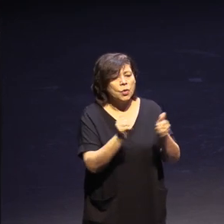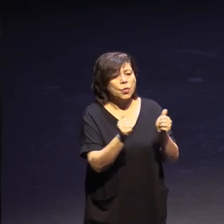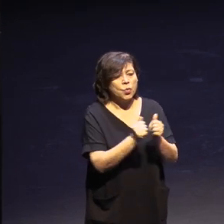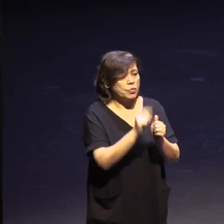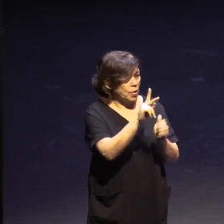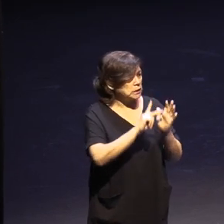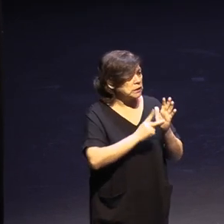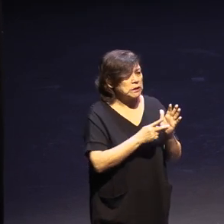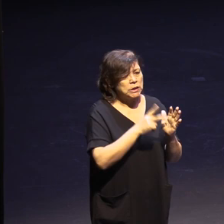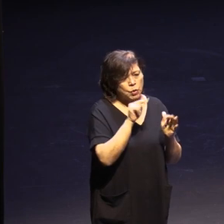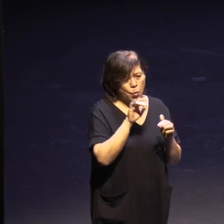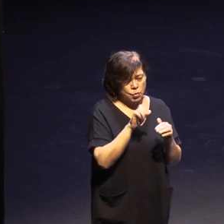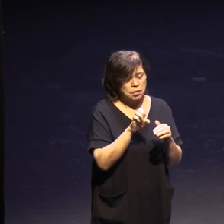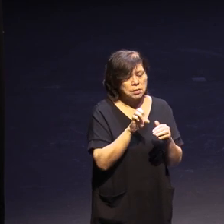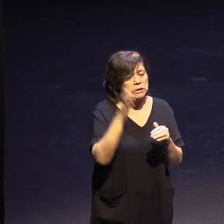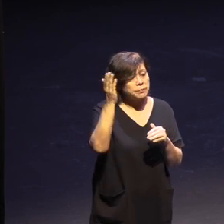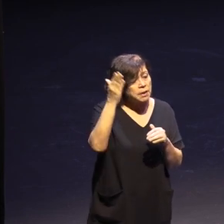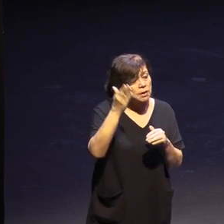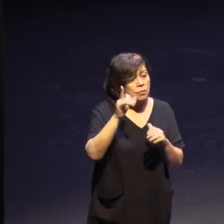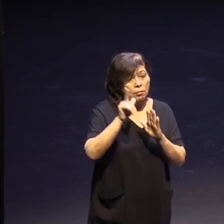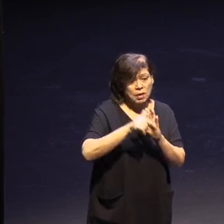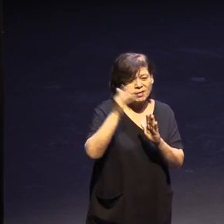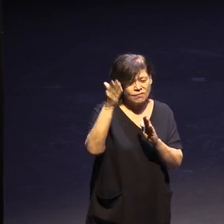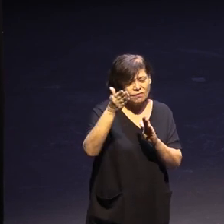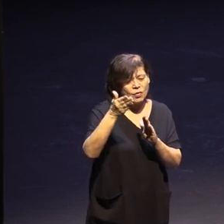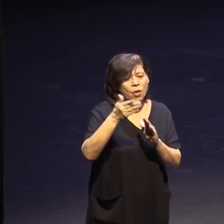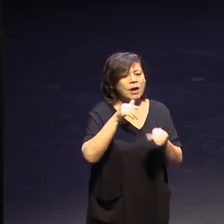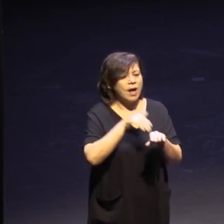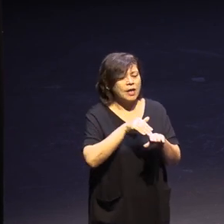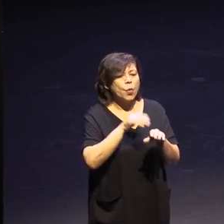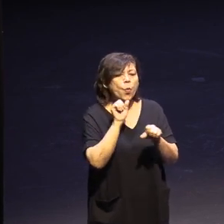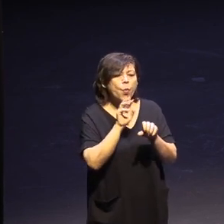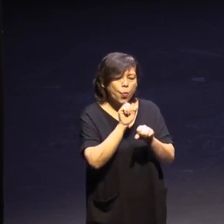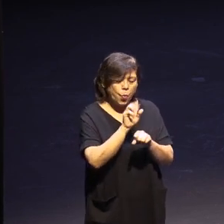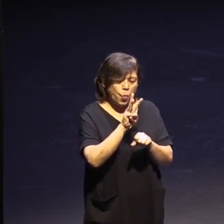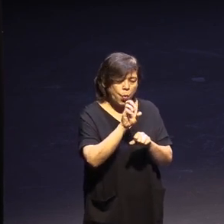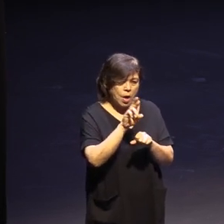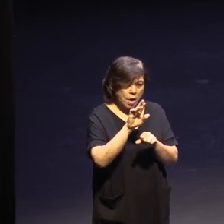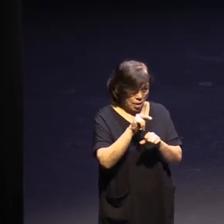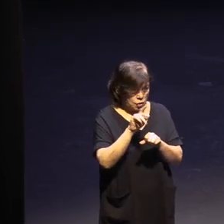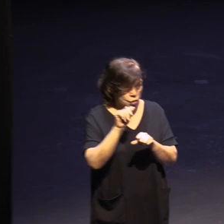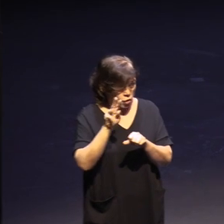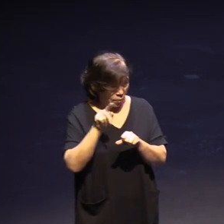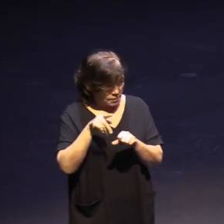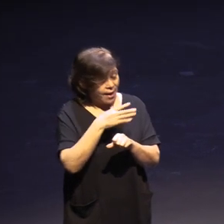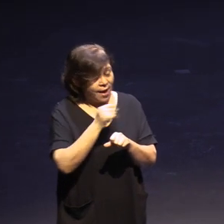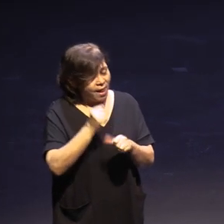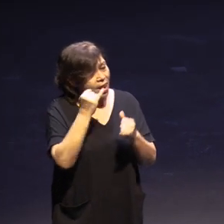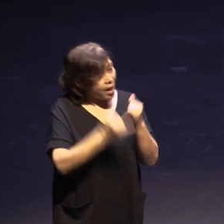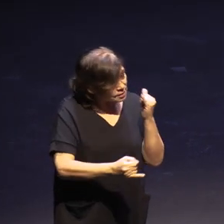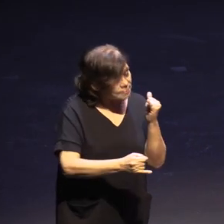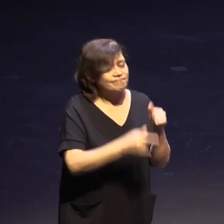keynote speakers there and were giving a public talk and workshops, and last but not least, Gateway Theatre for being our venue